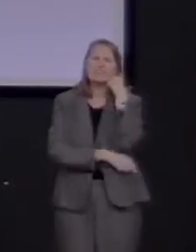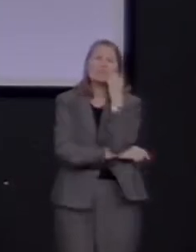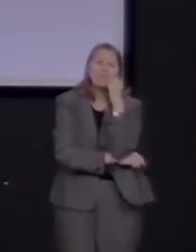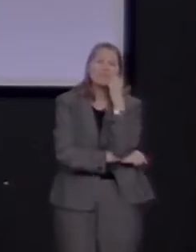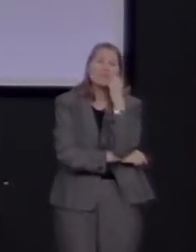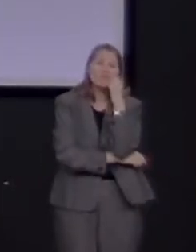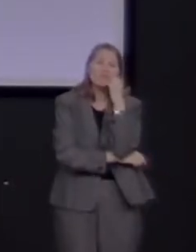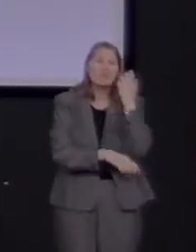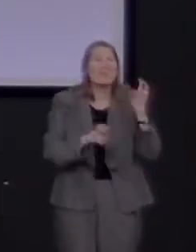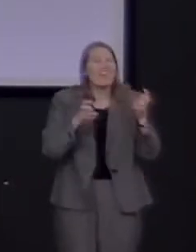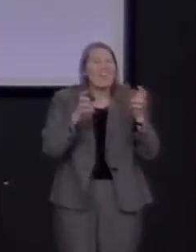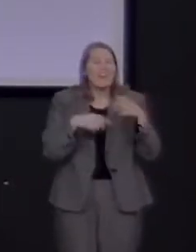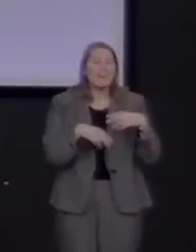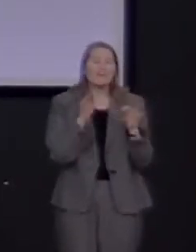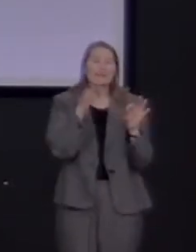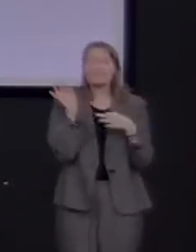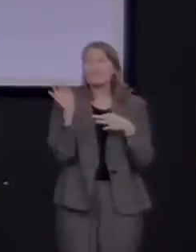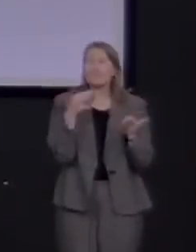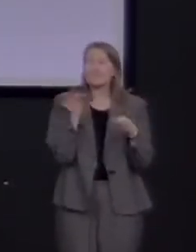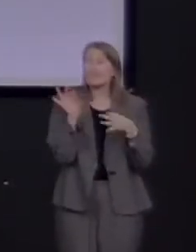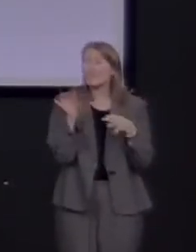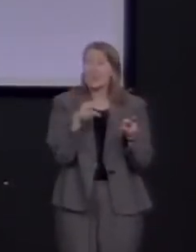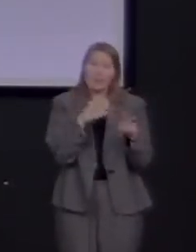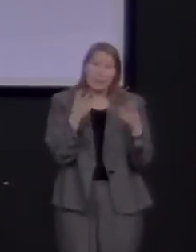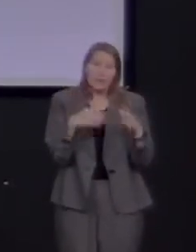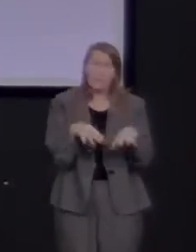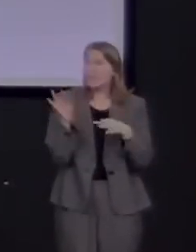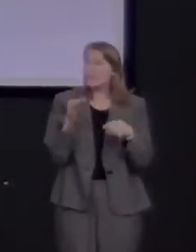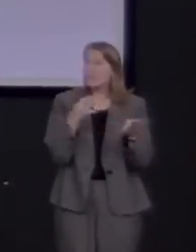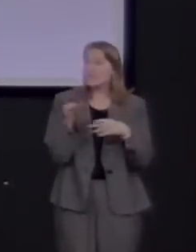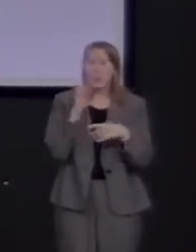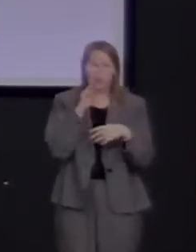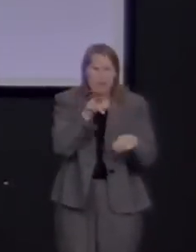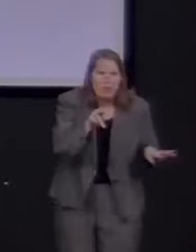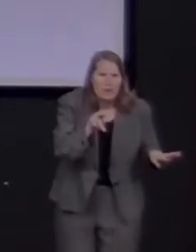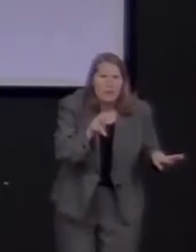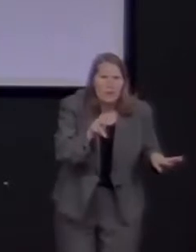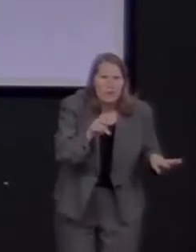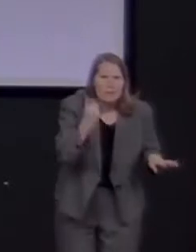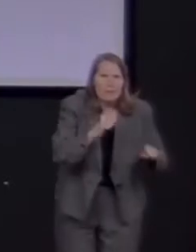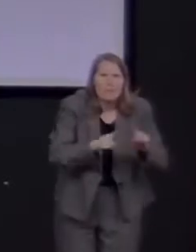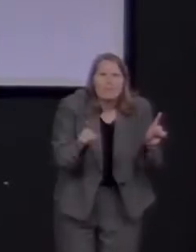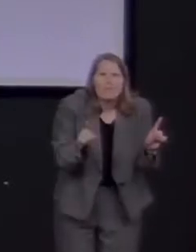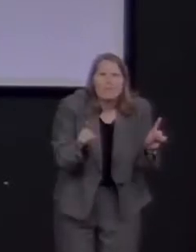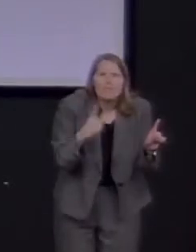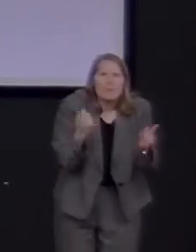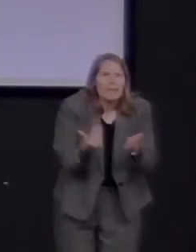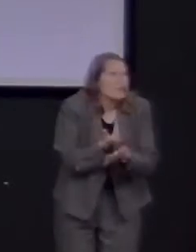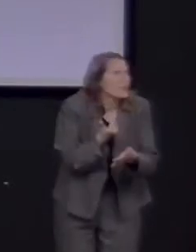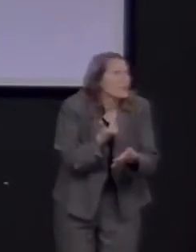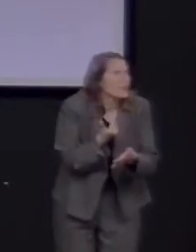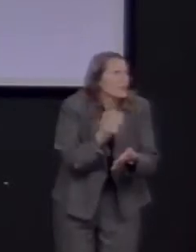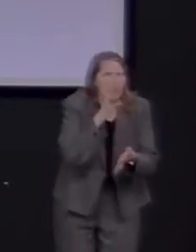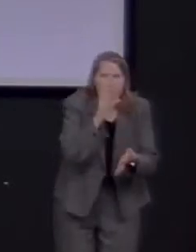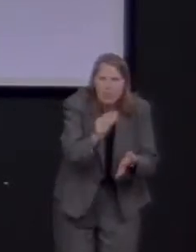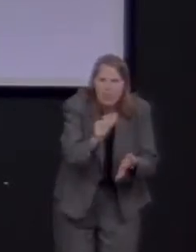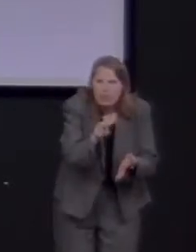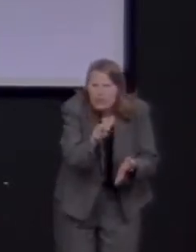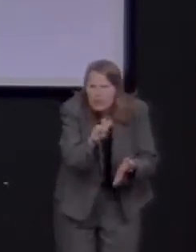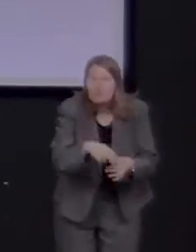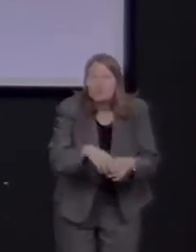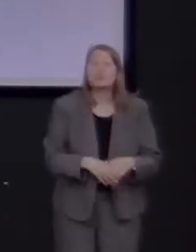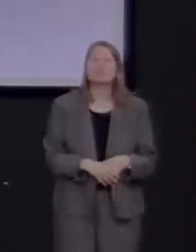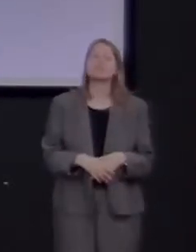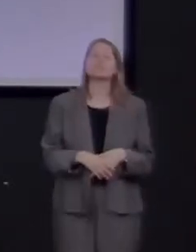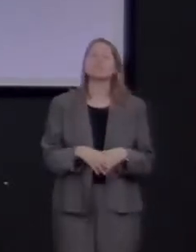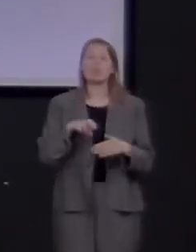habituated to looking at 16 dots, now looks longer at this changed number of dots, the 8 dots. And it